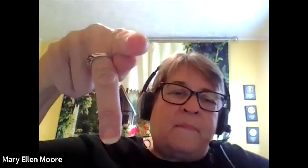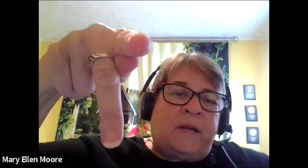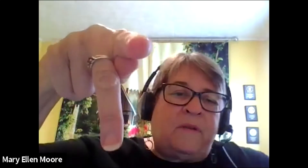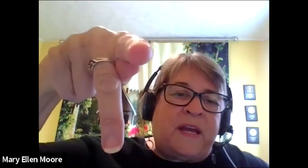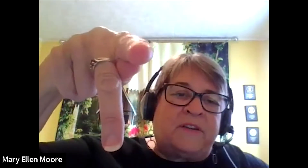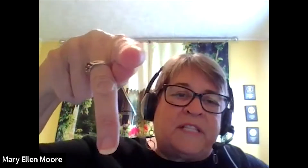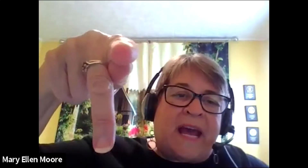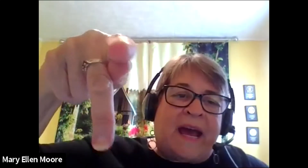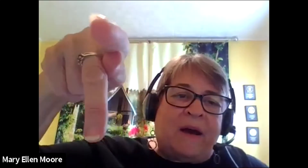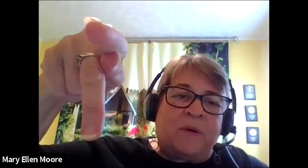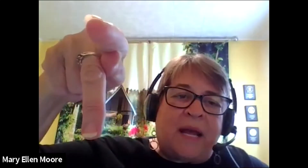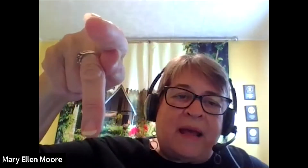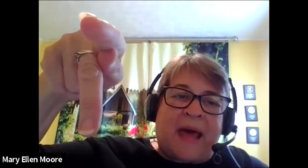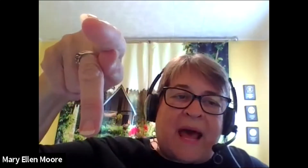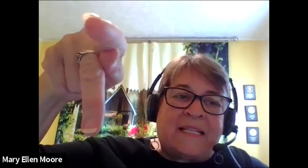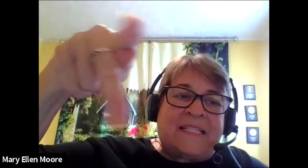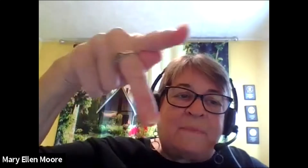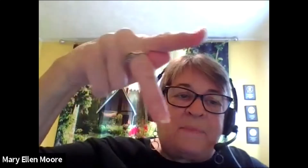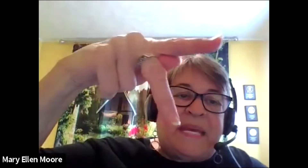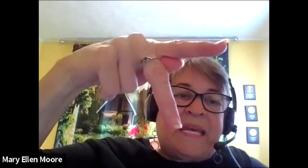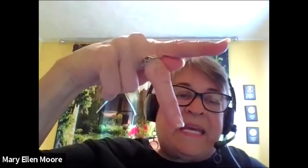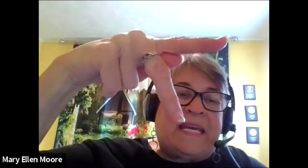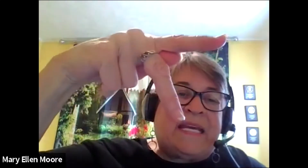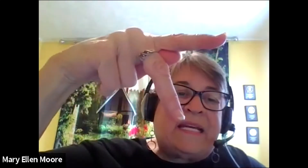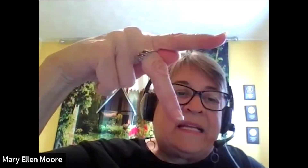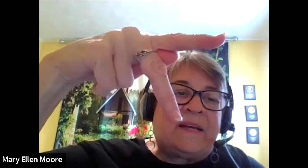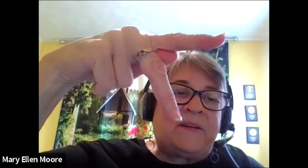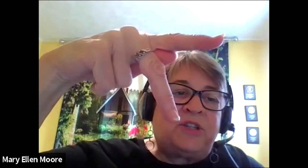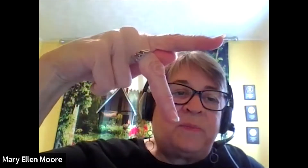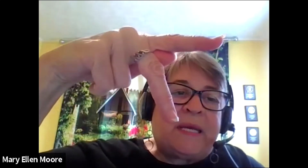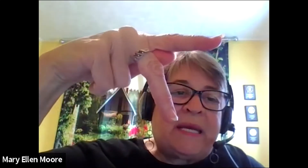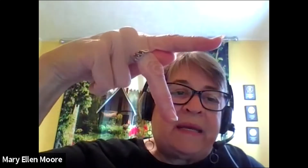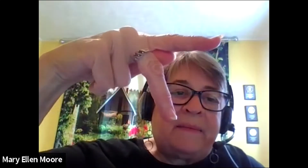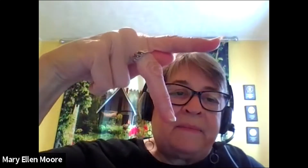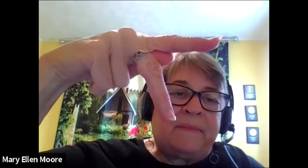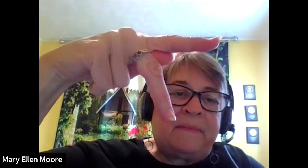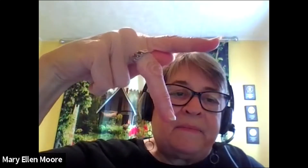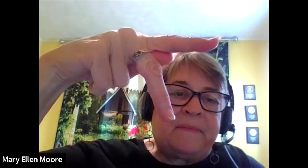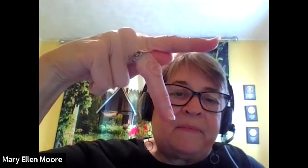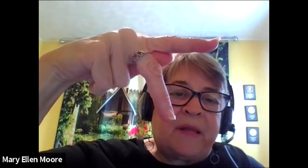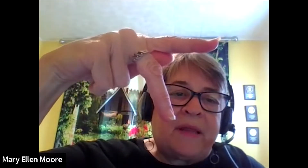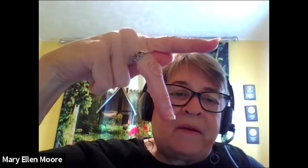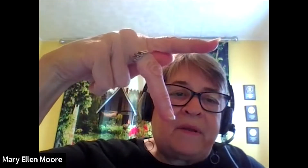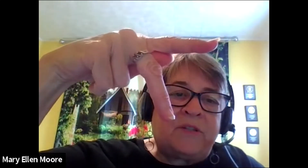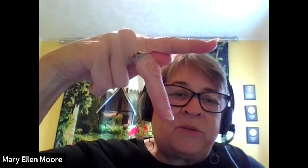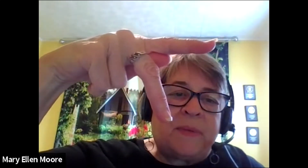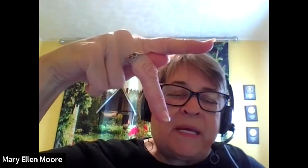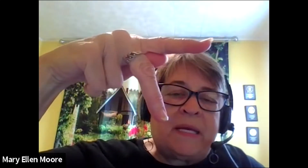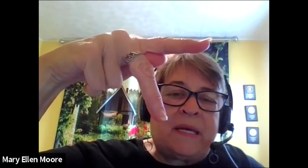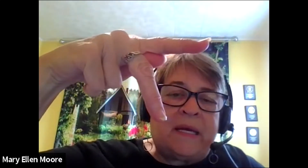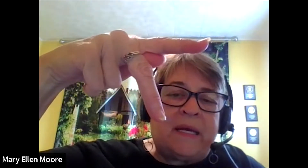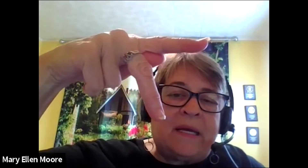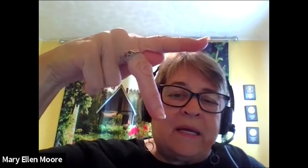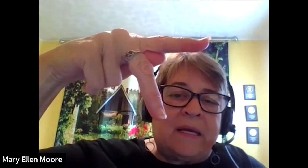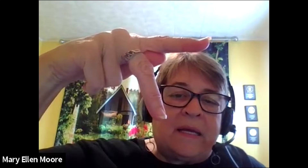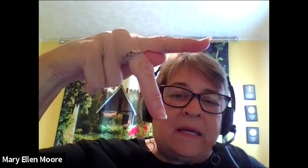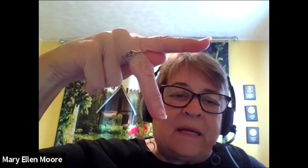middle finger down, and that's the P. There's your P. Right there. There's your P.